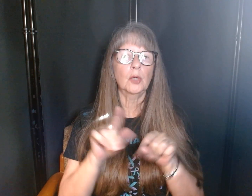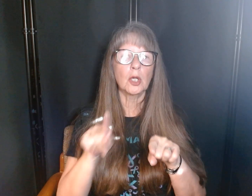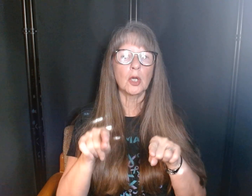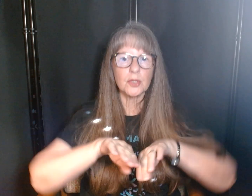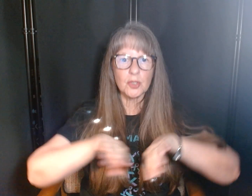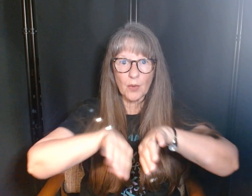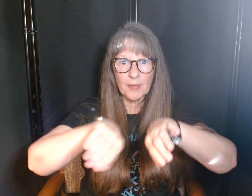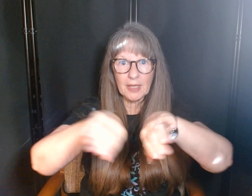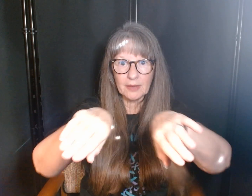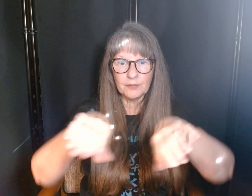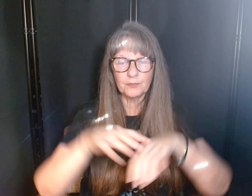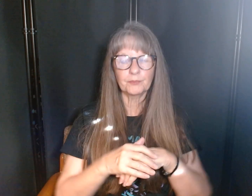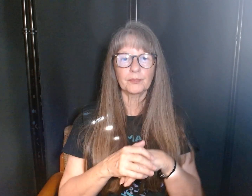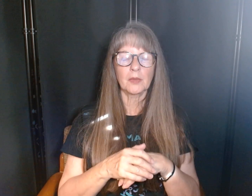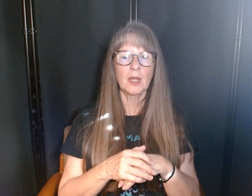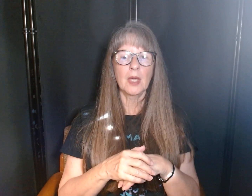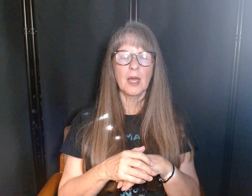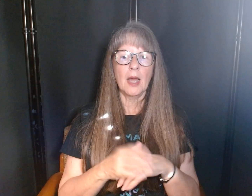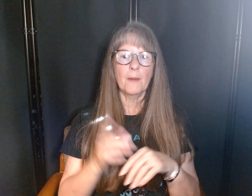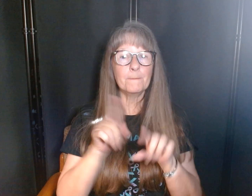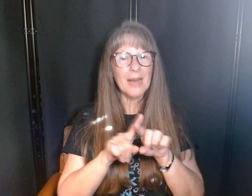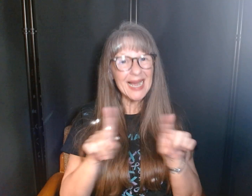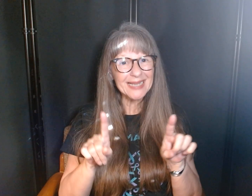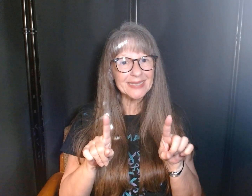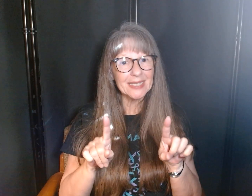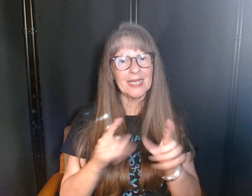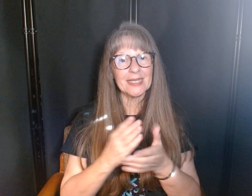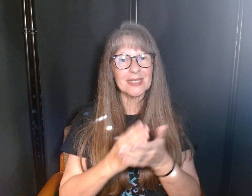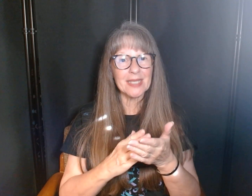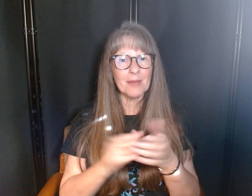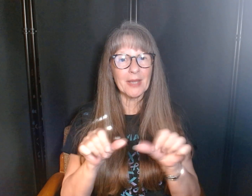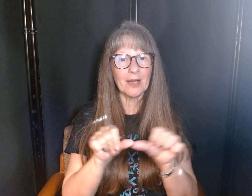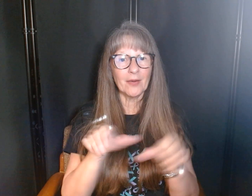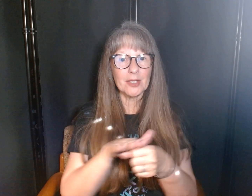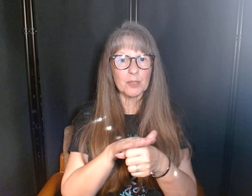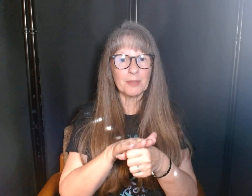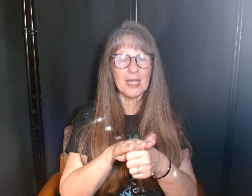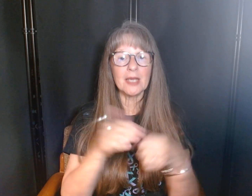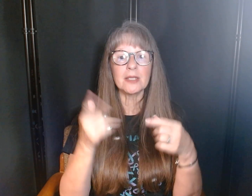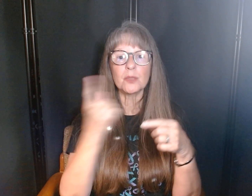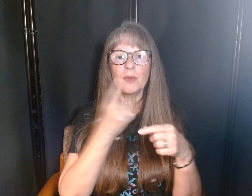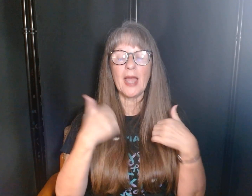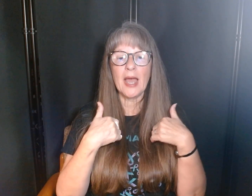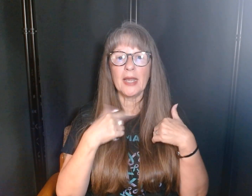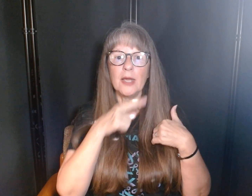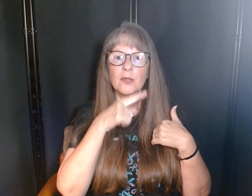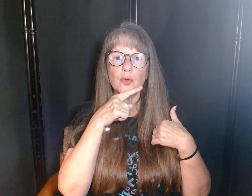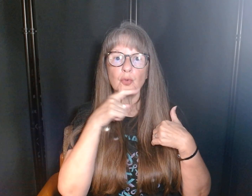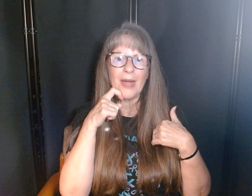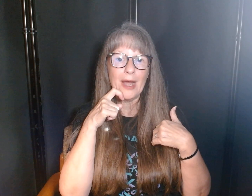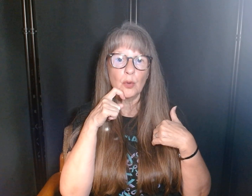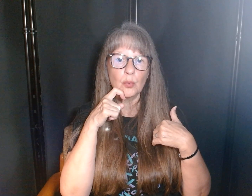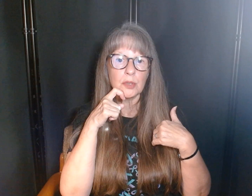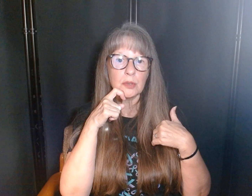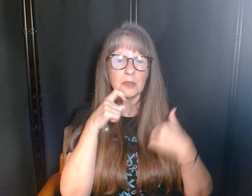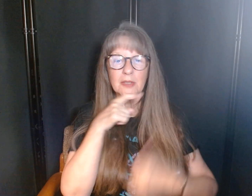go swimming. But like in some areas, because we've had a drought, this